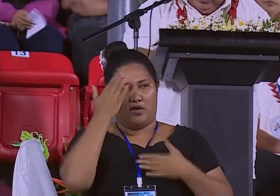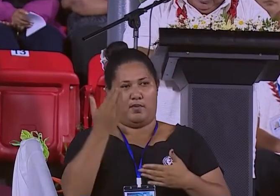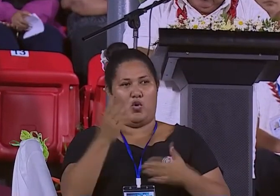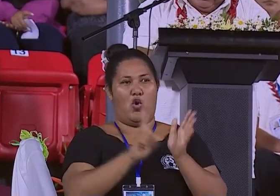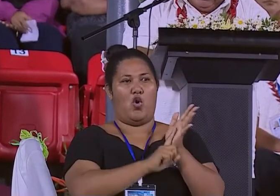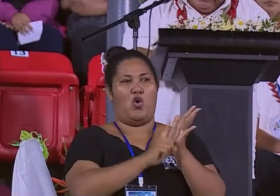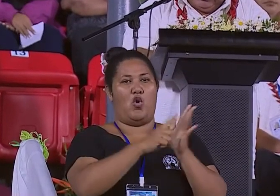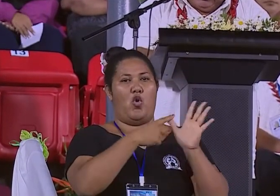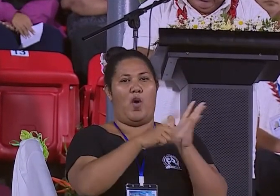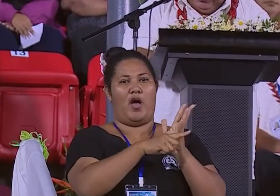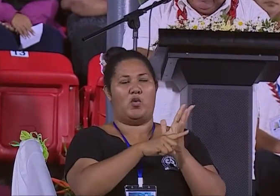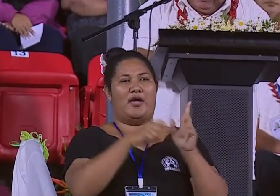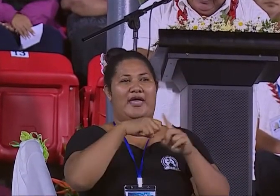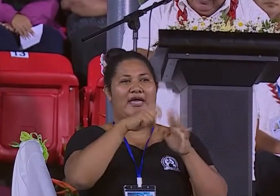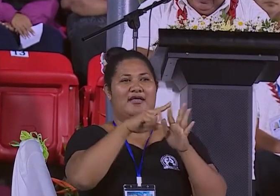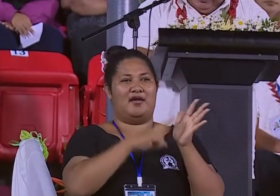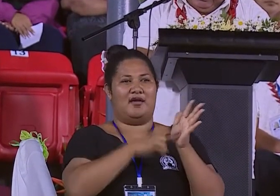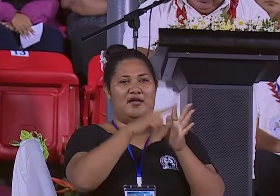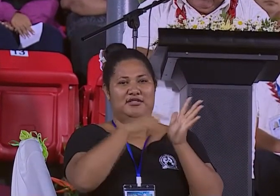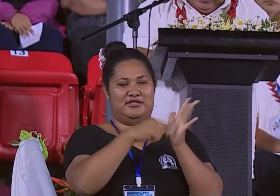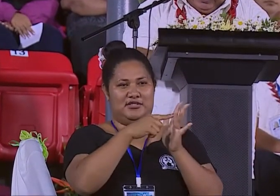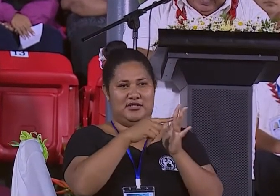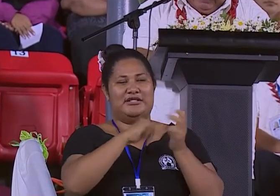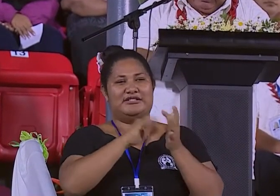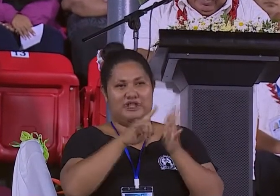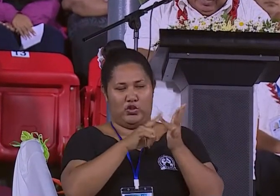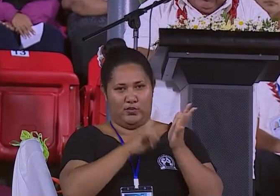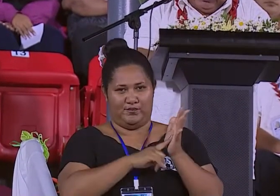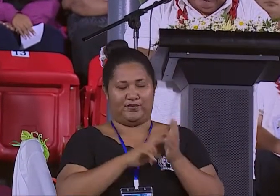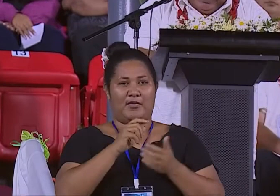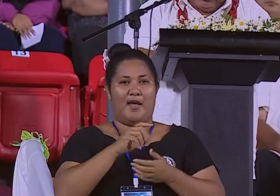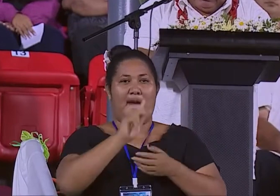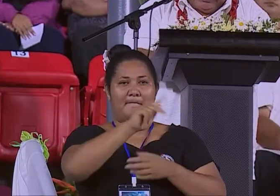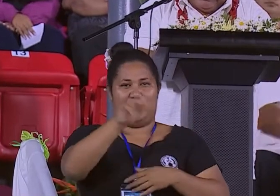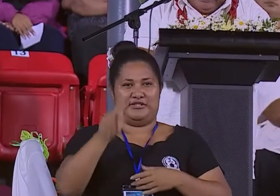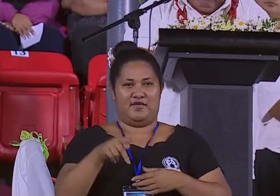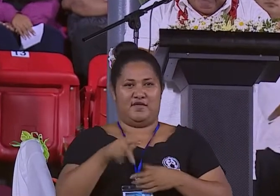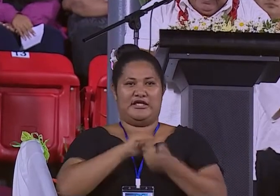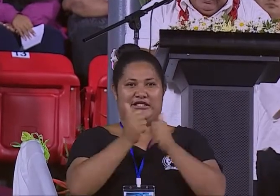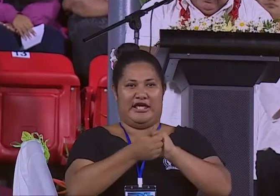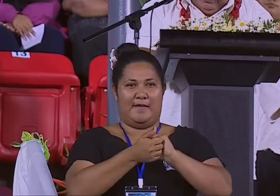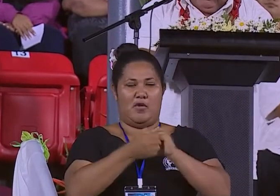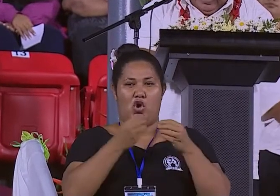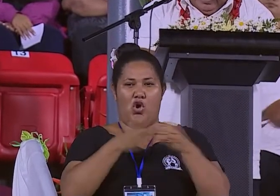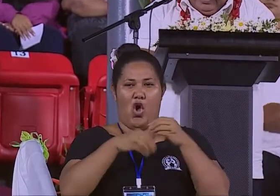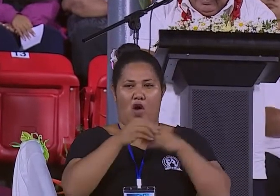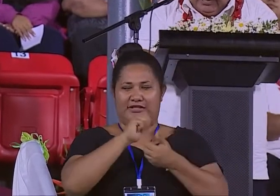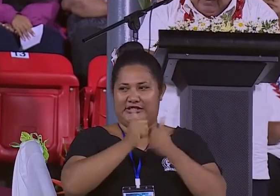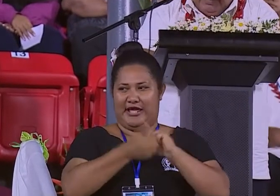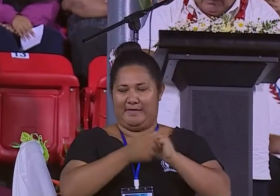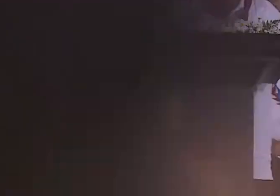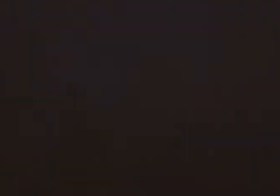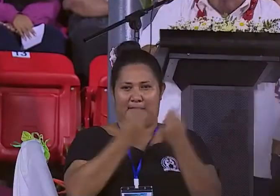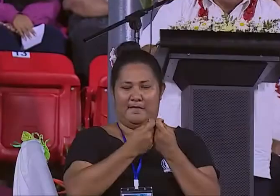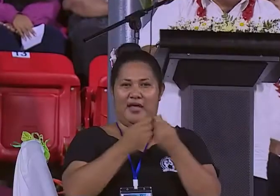Culture, Honorable Loau Kenneti Sio, the Pacific Games Office Management